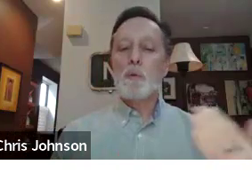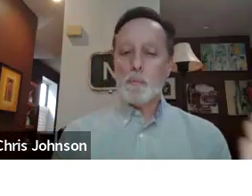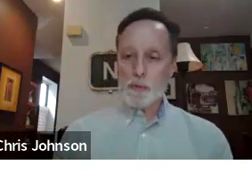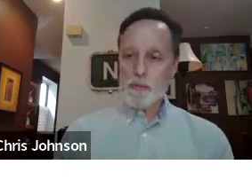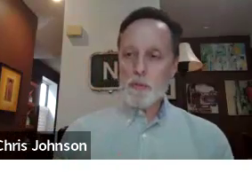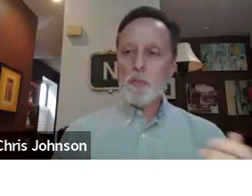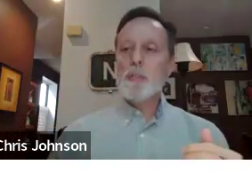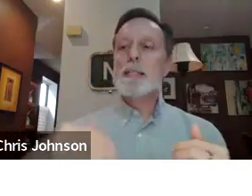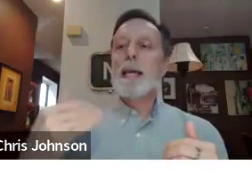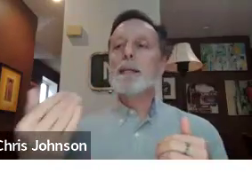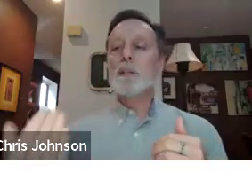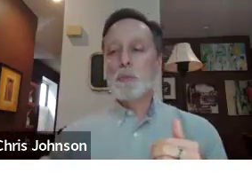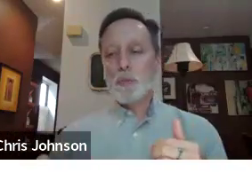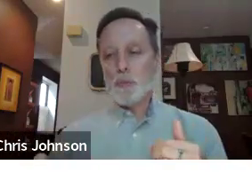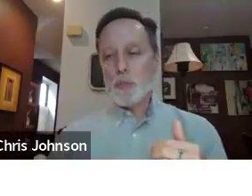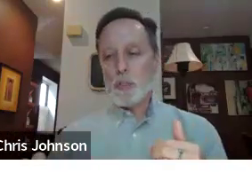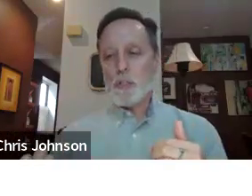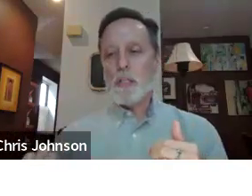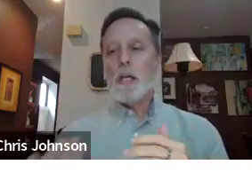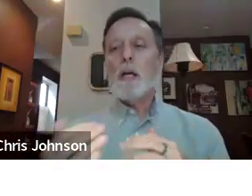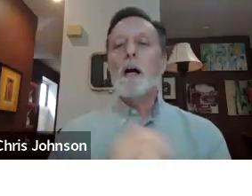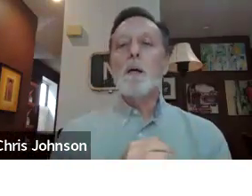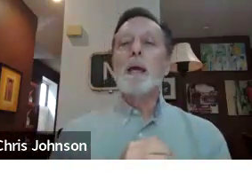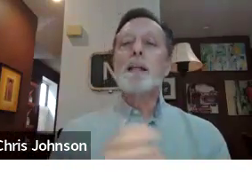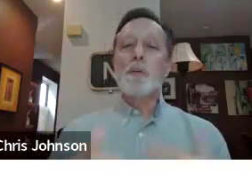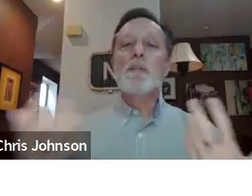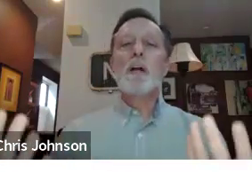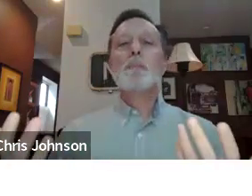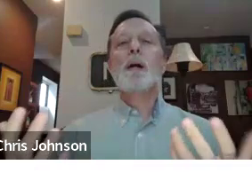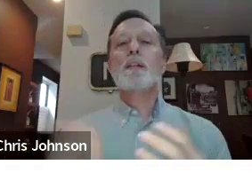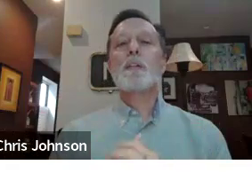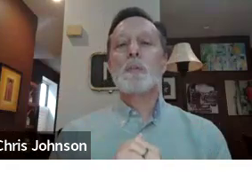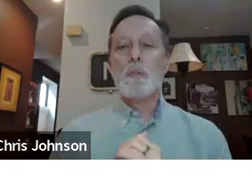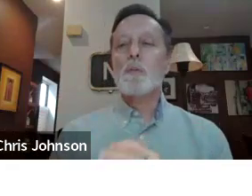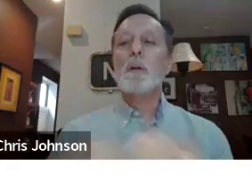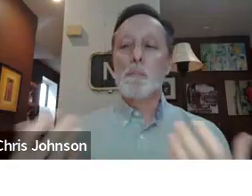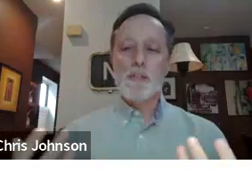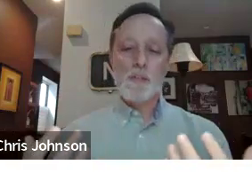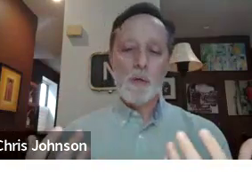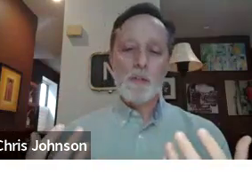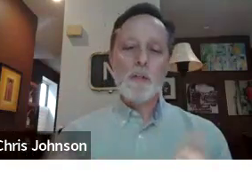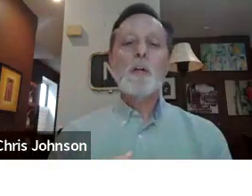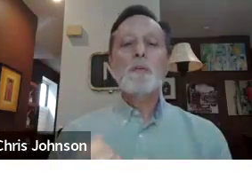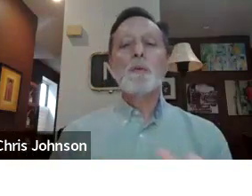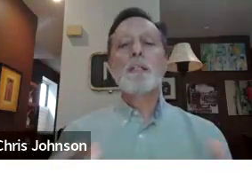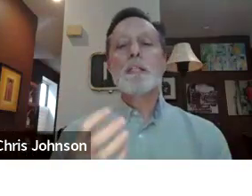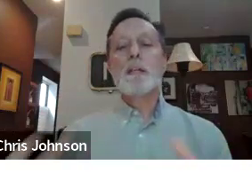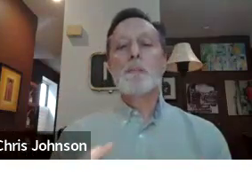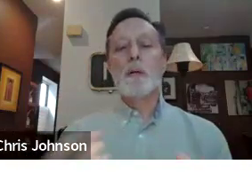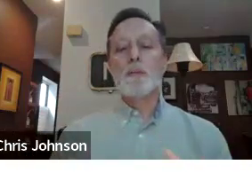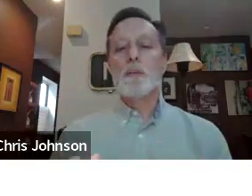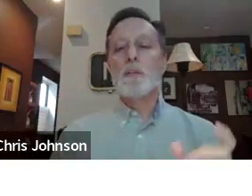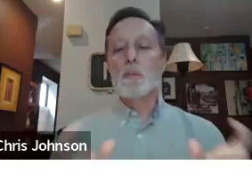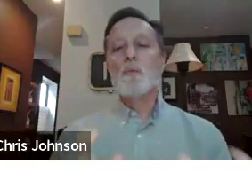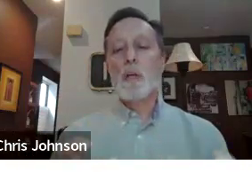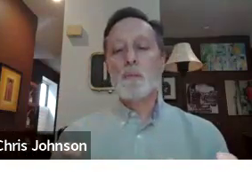you need both personal insurance and commercial insurance. And if you have an art practice, you are a business owner. So you need to